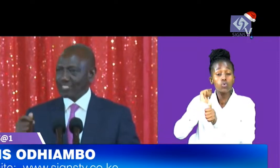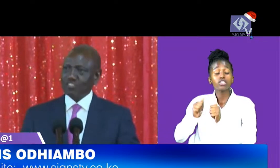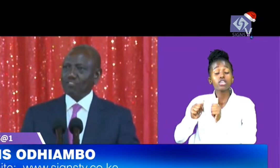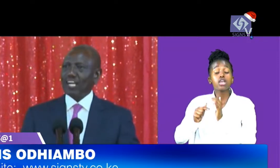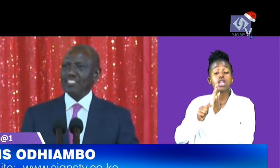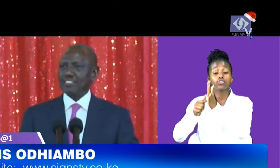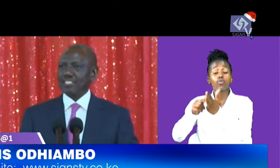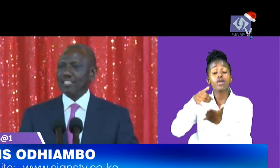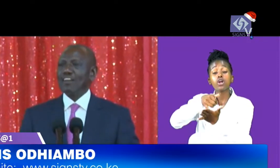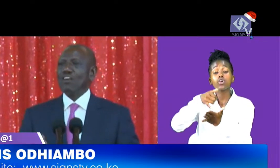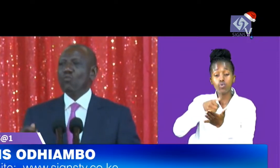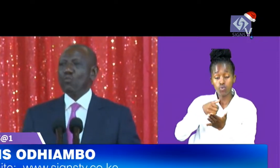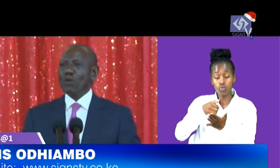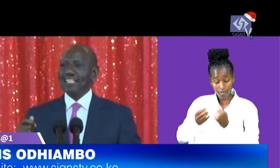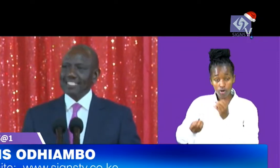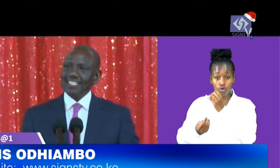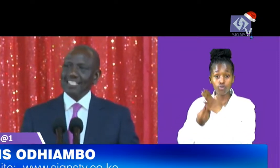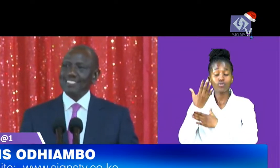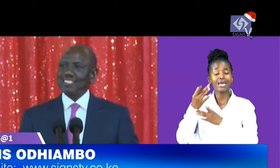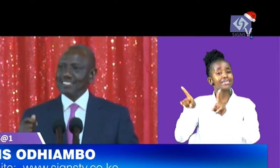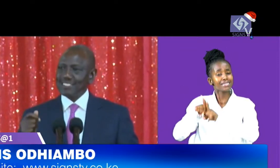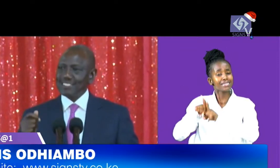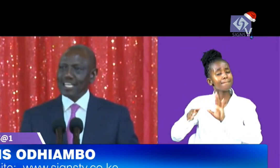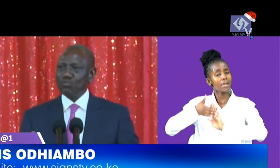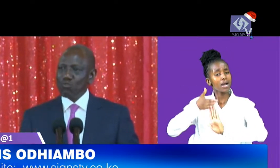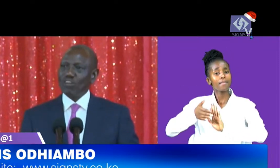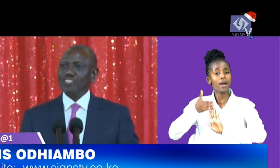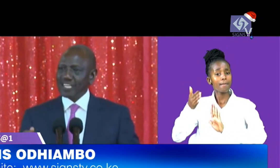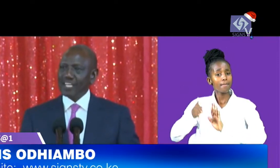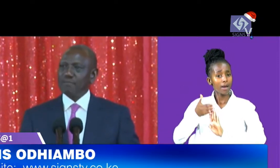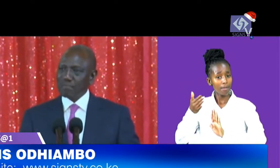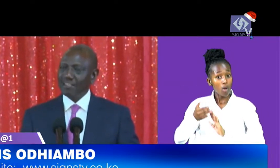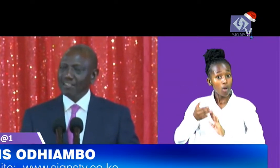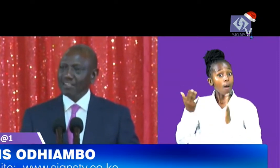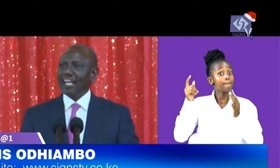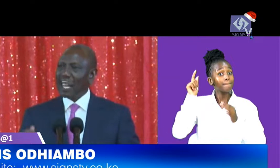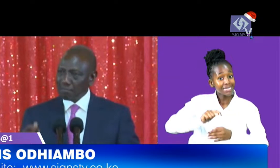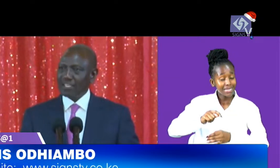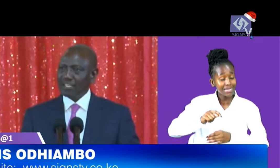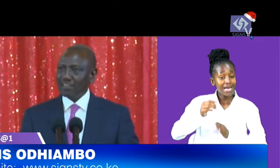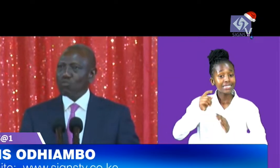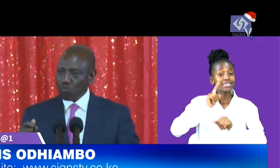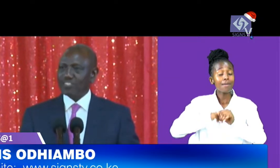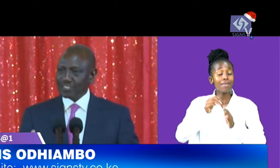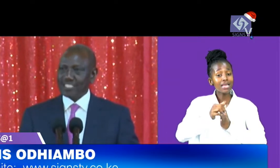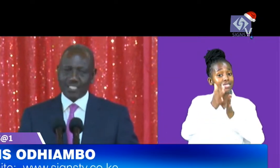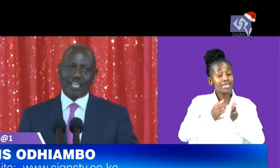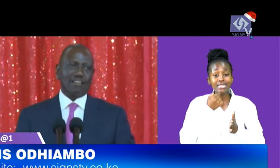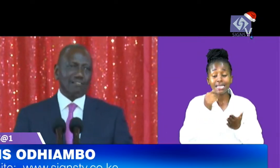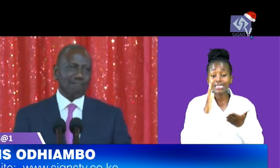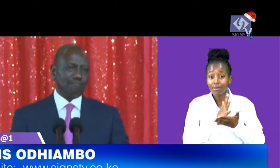sense of urgency, where leaders say what they mean and mean what they say.